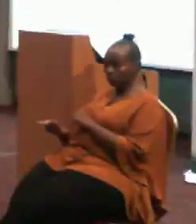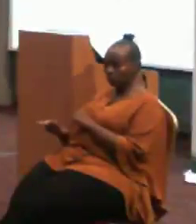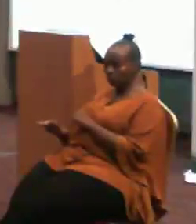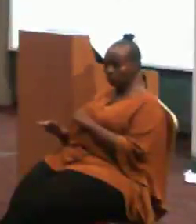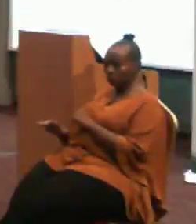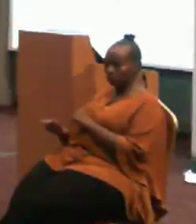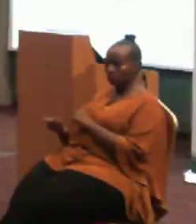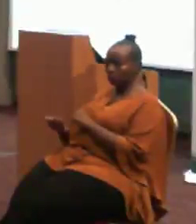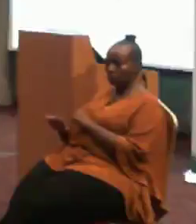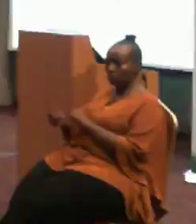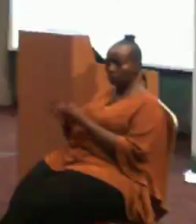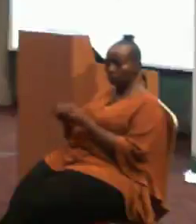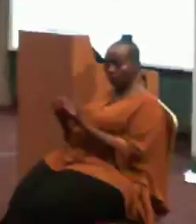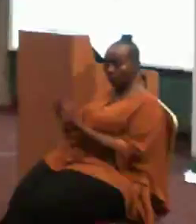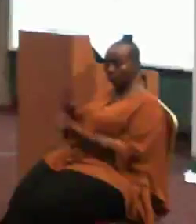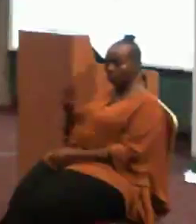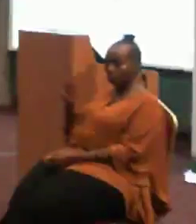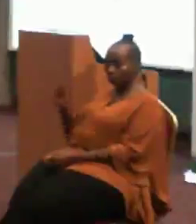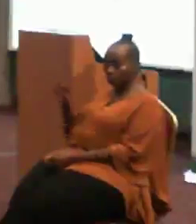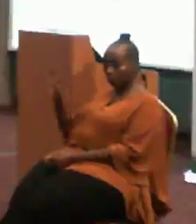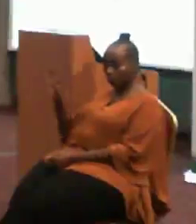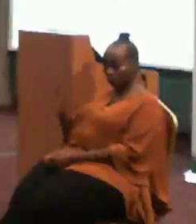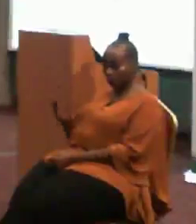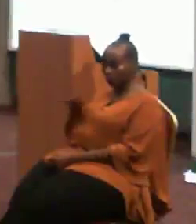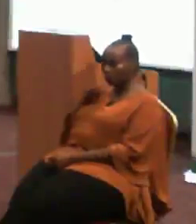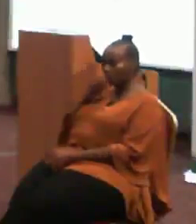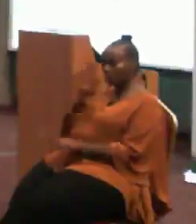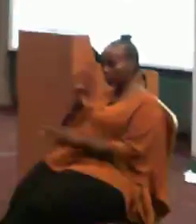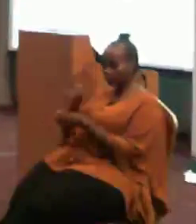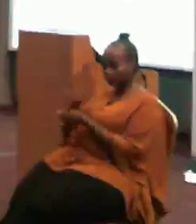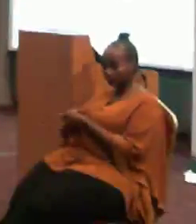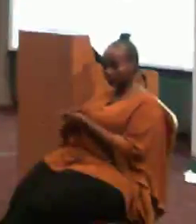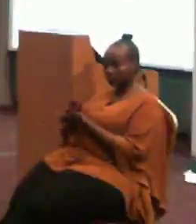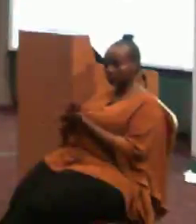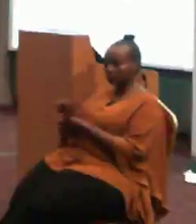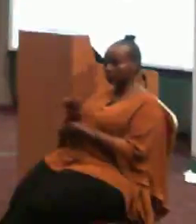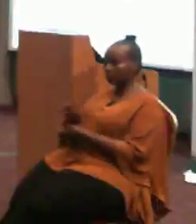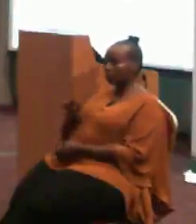terms is 22.1%, in real terms is 16.1%.